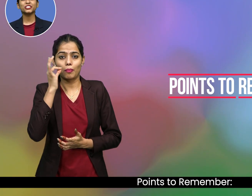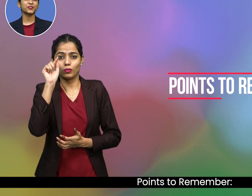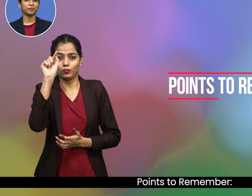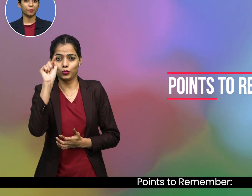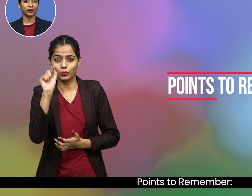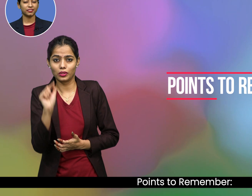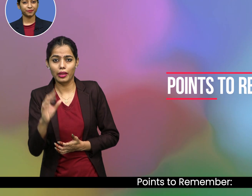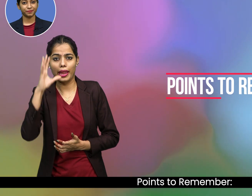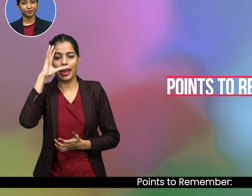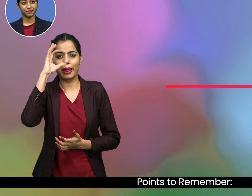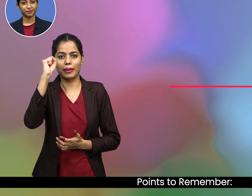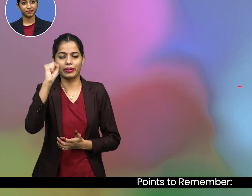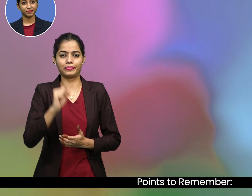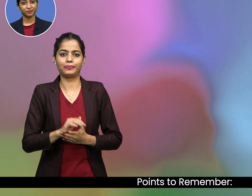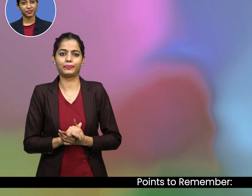Points to remember.